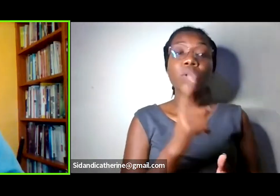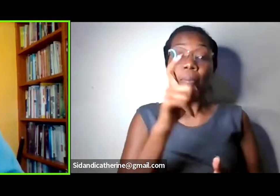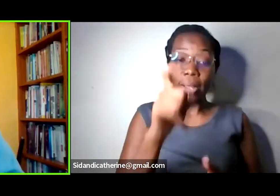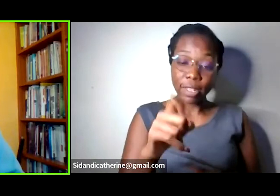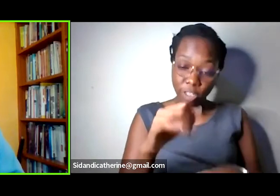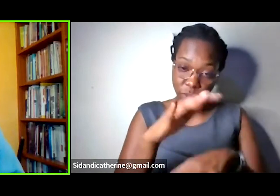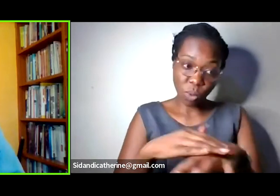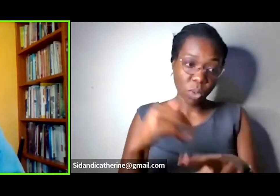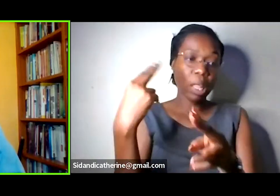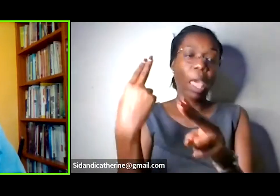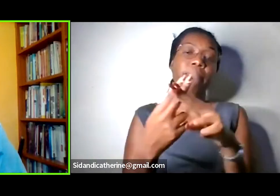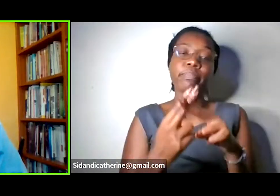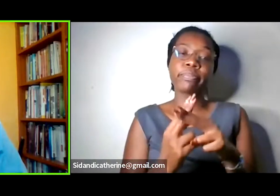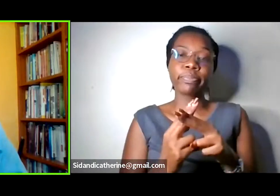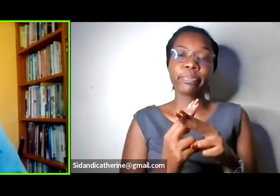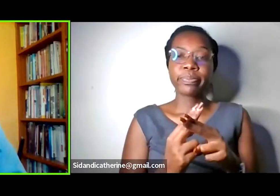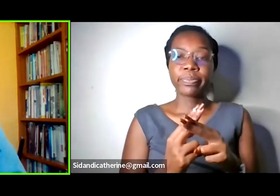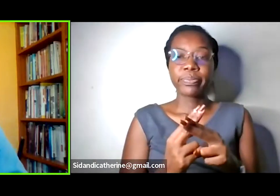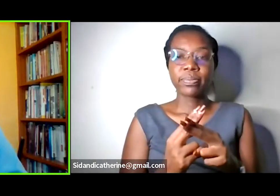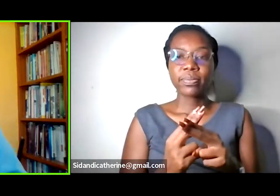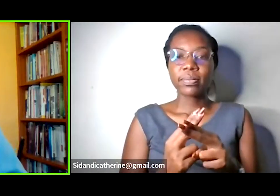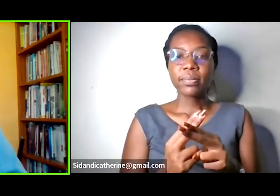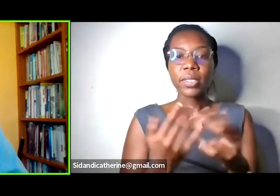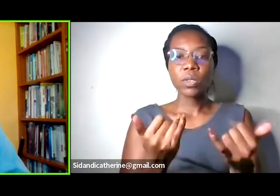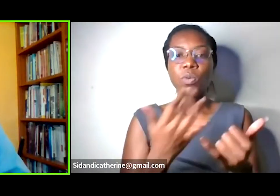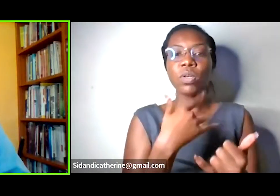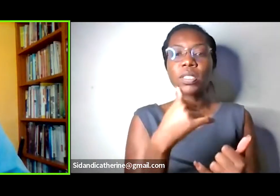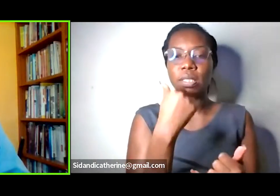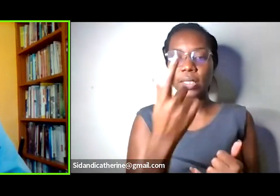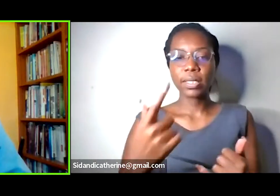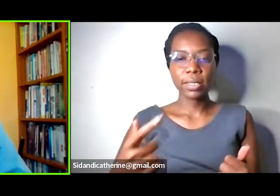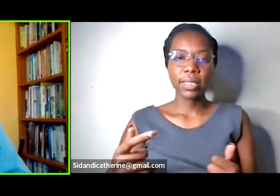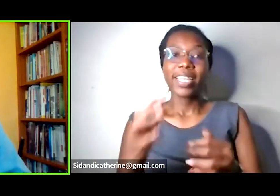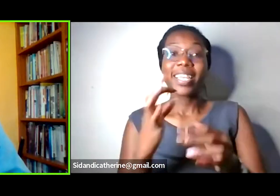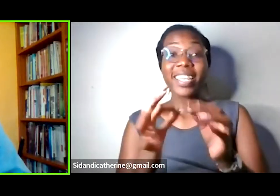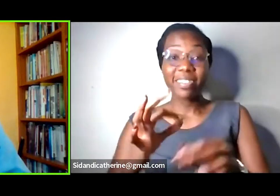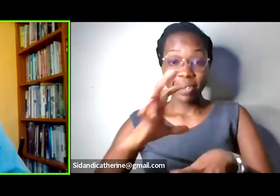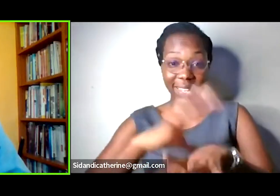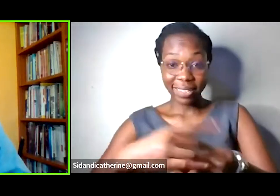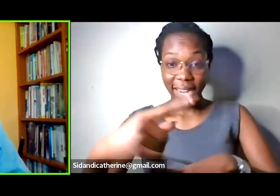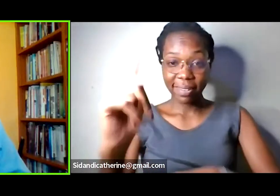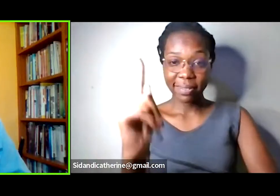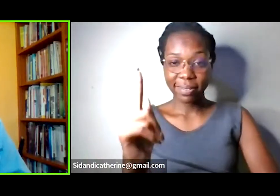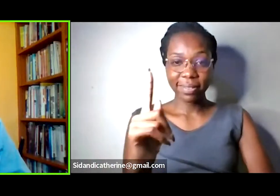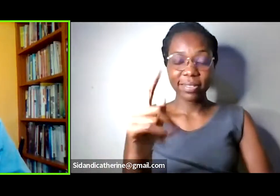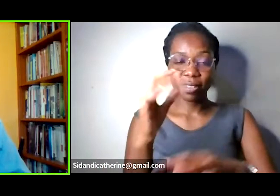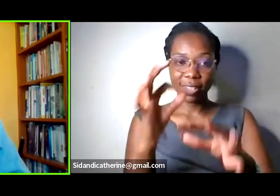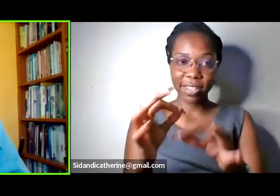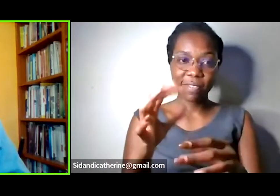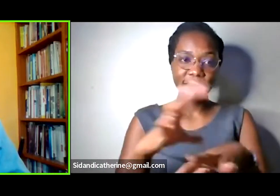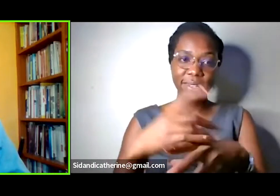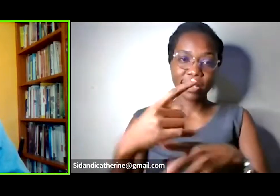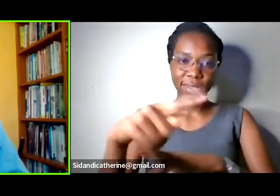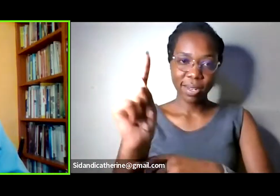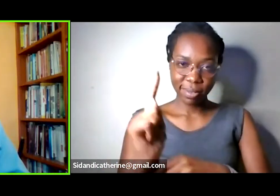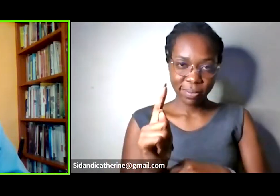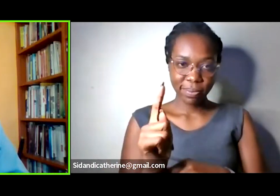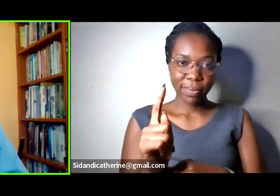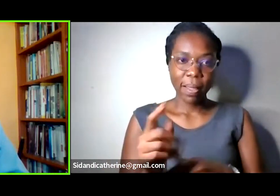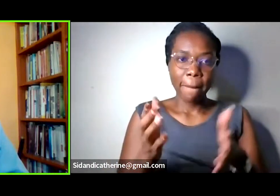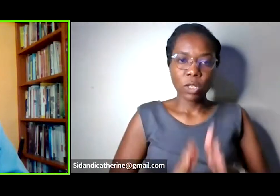this: call by name. Call by name. Call your customer